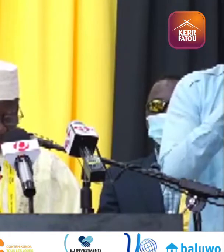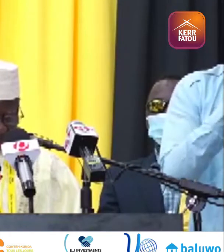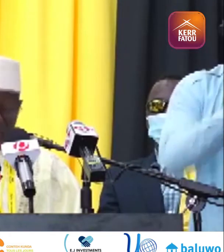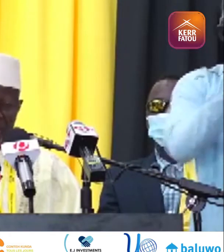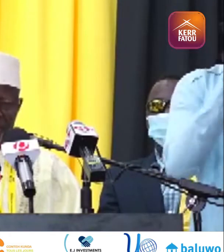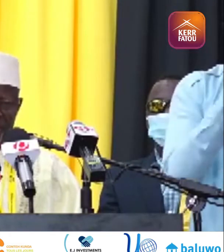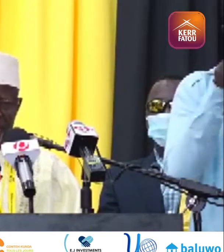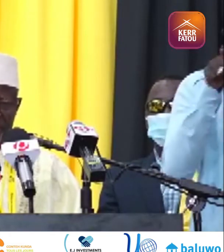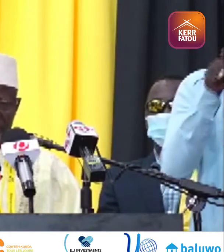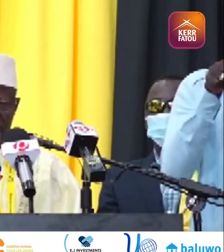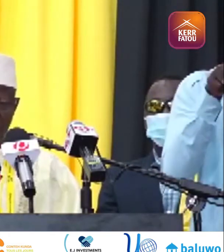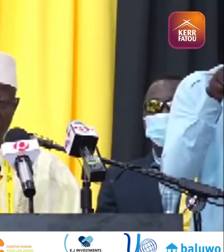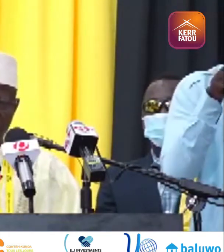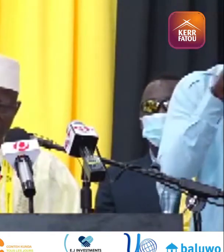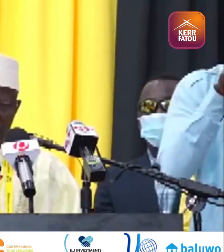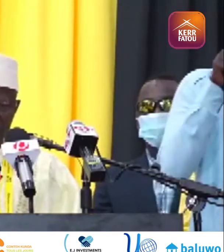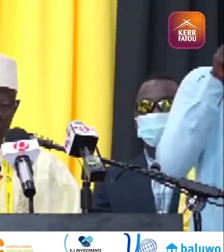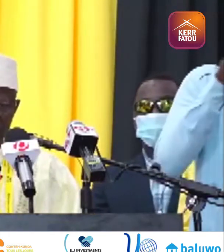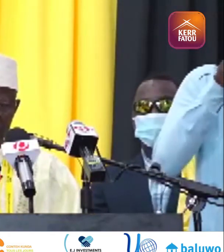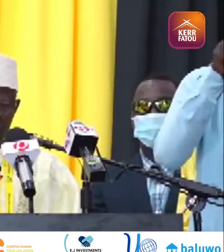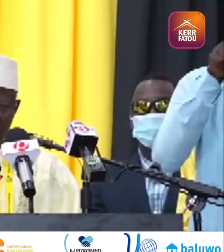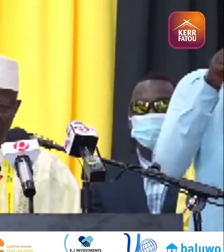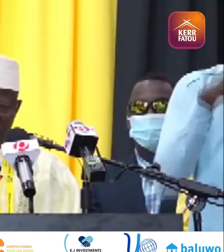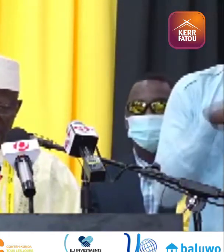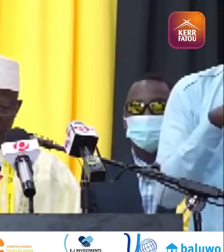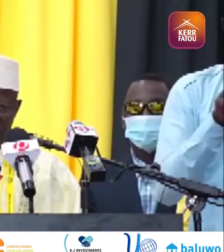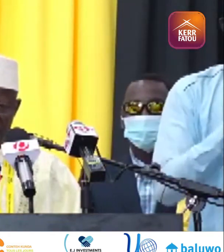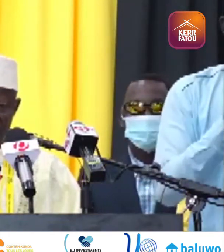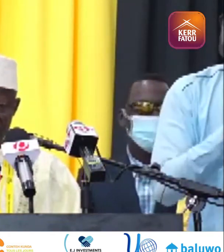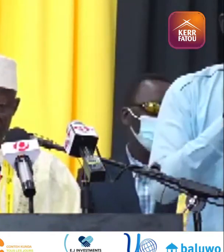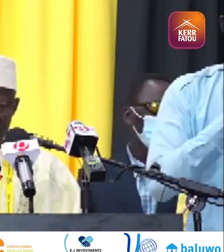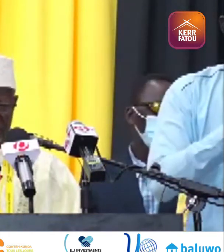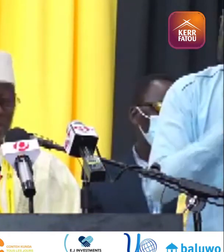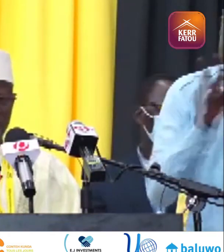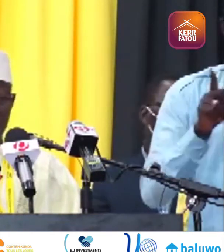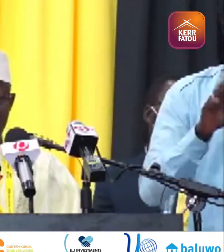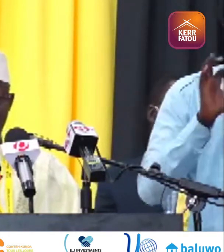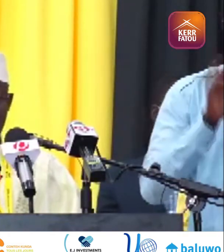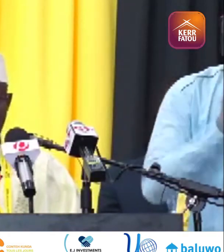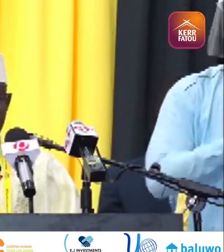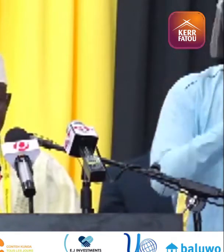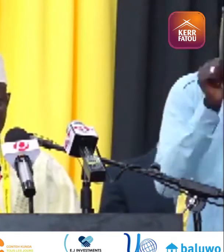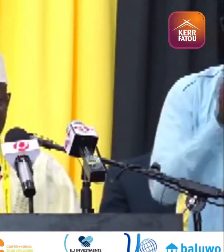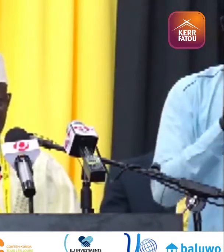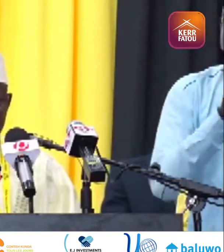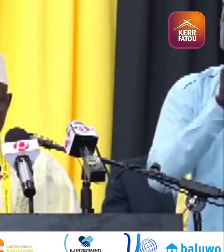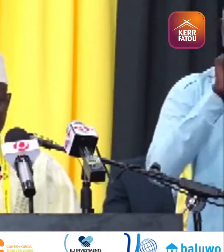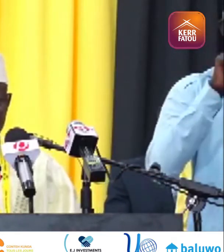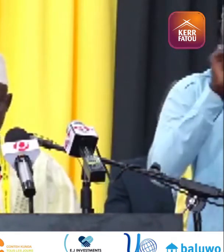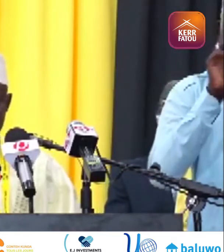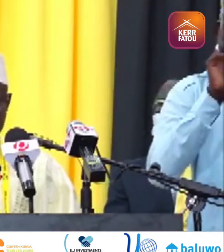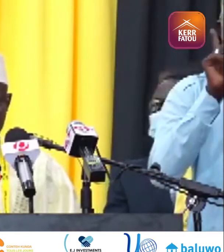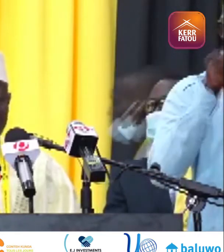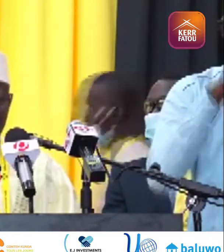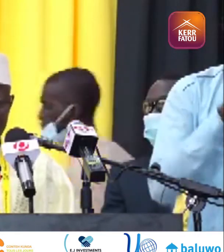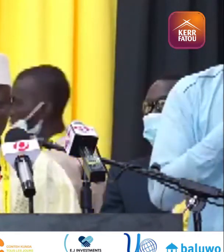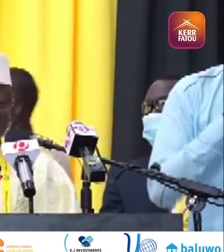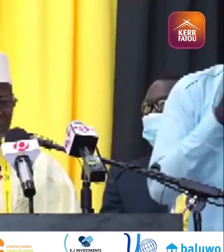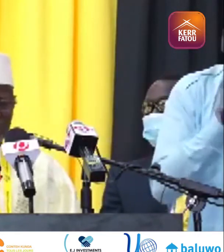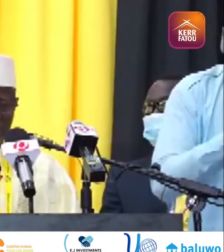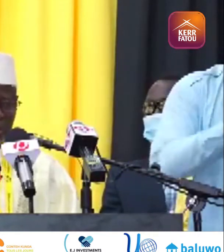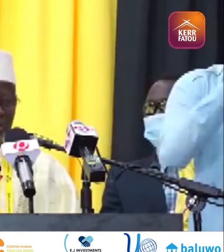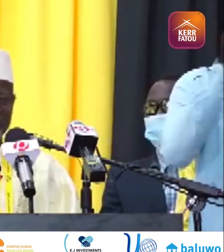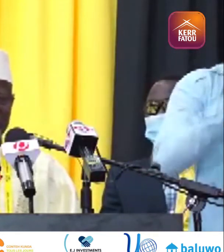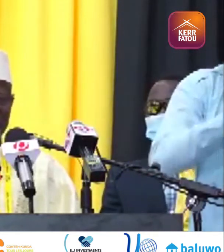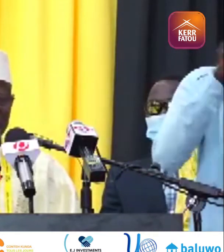and that rally was one of its kind. The UDP had held rallies several